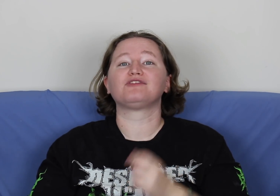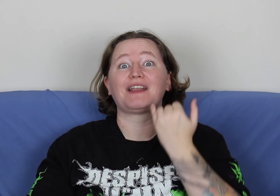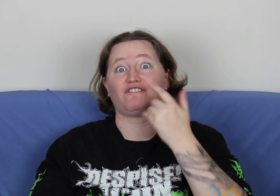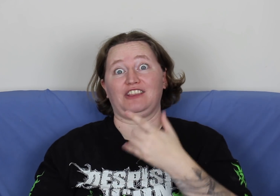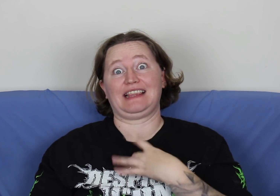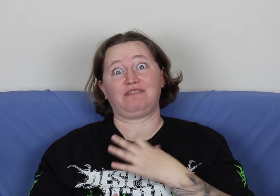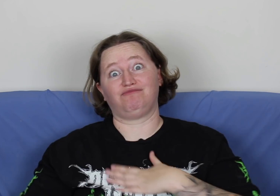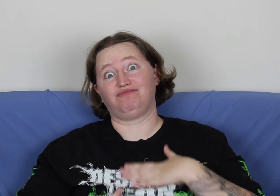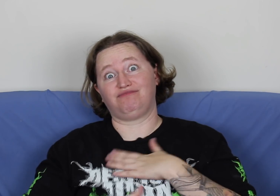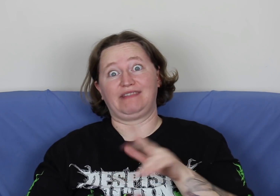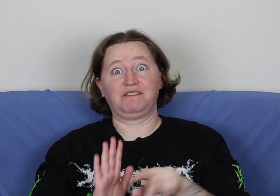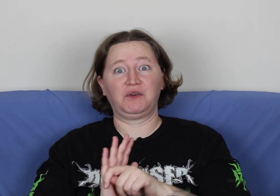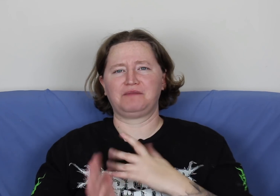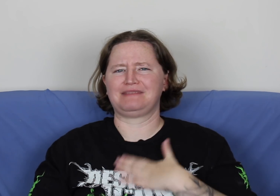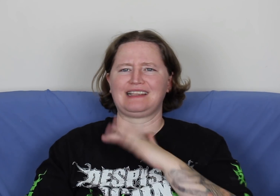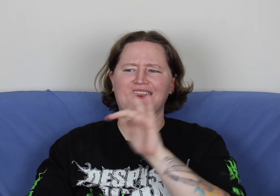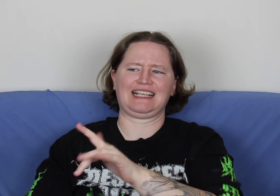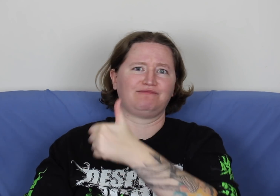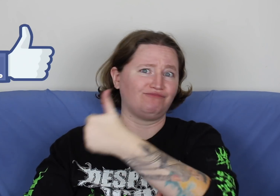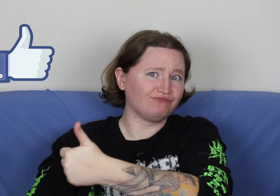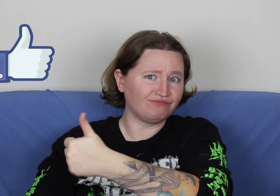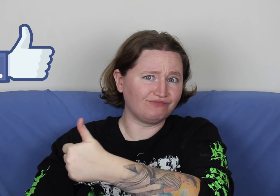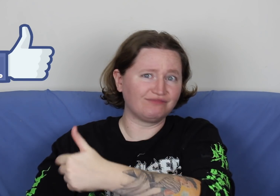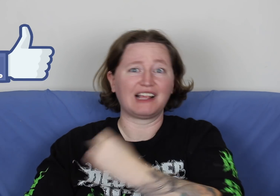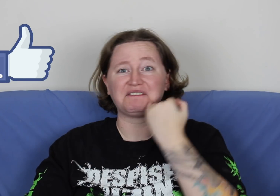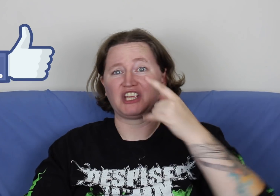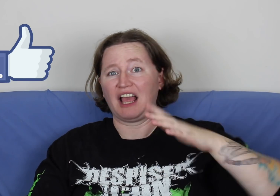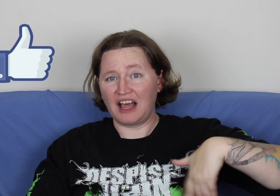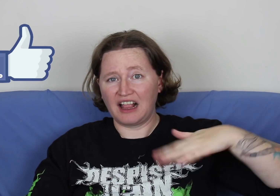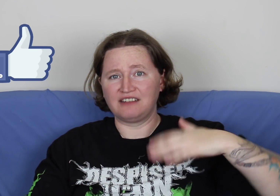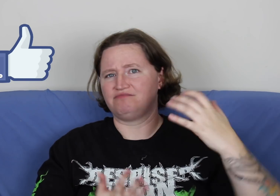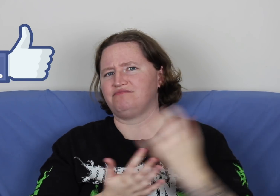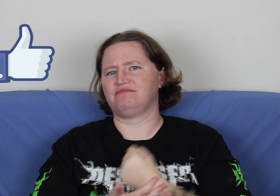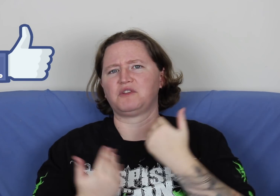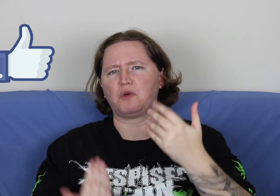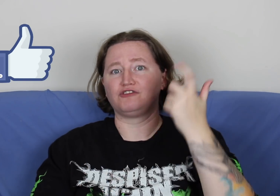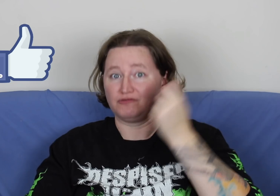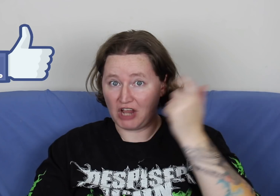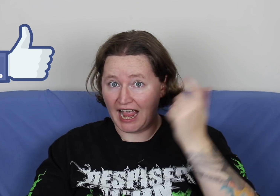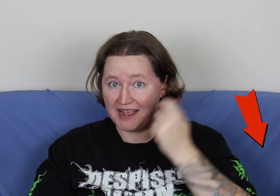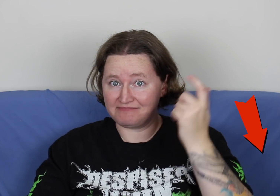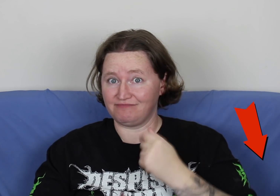do. So, if you enjoyed the video, click like. And if you haven't, go ahead and